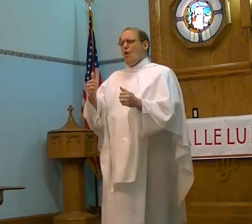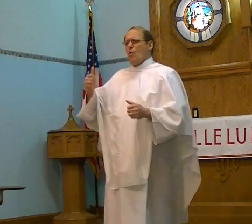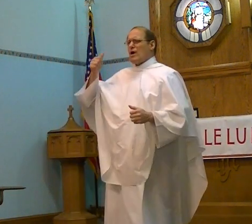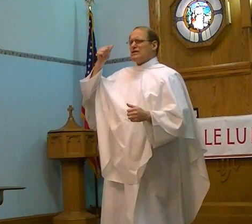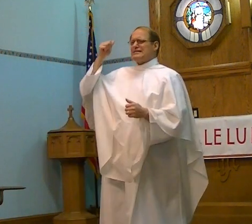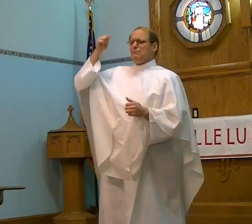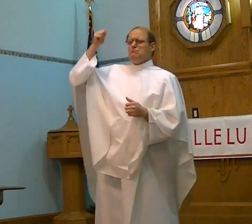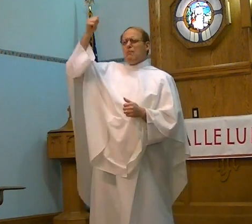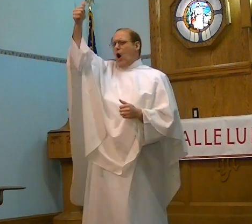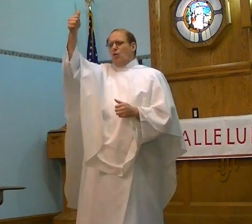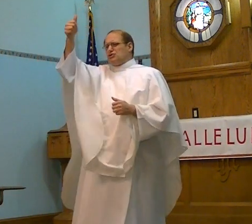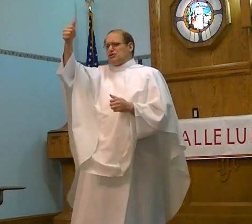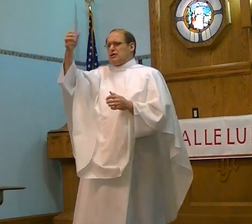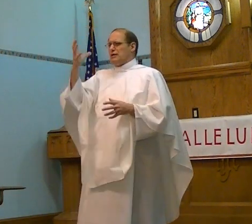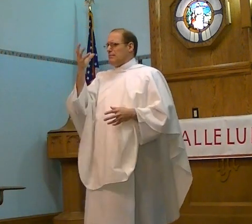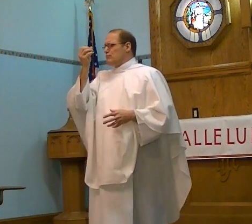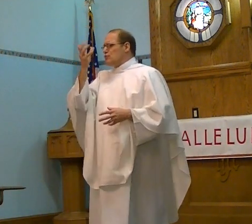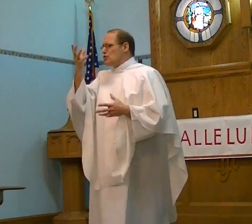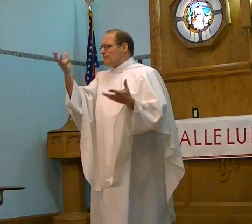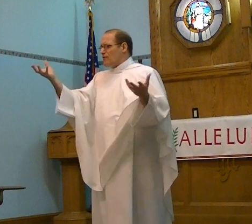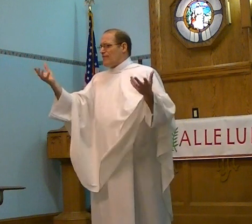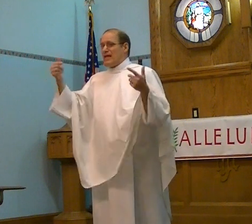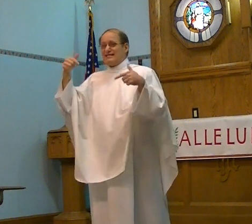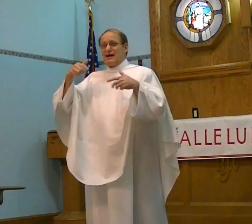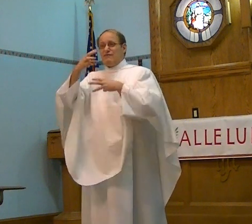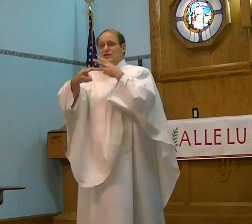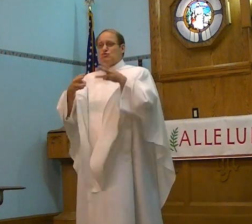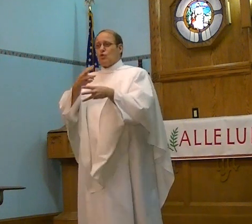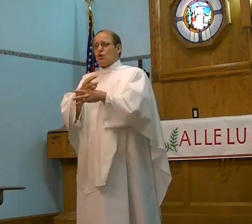Where is the most beautiful things of this world?